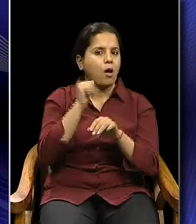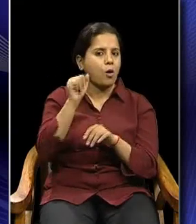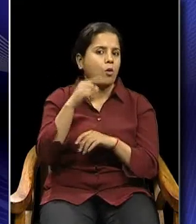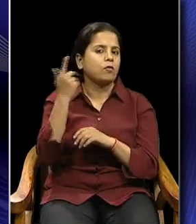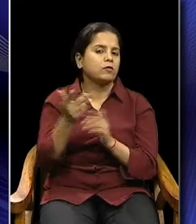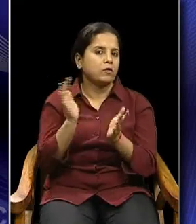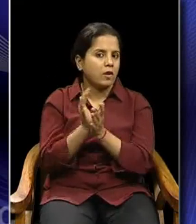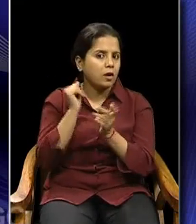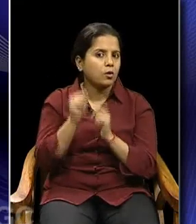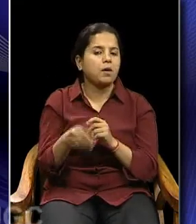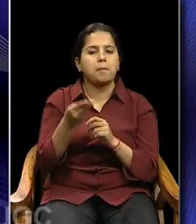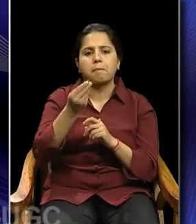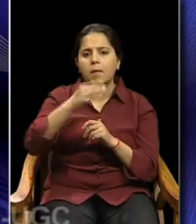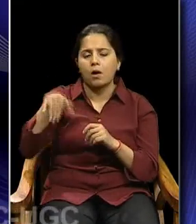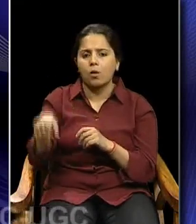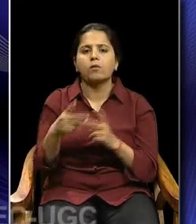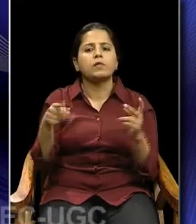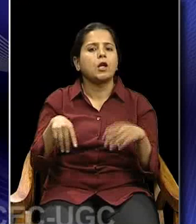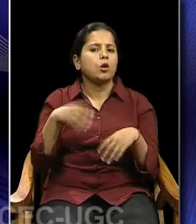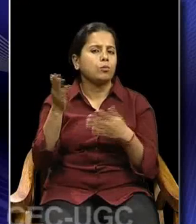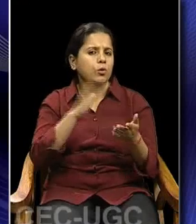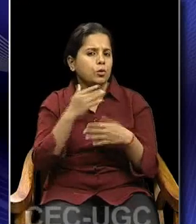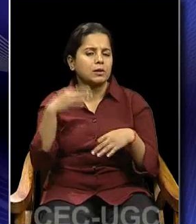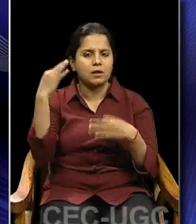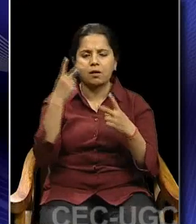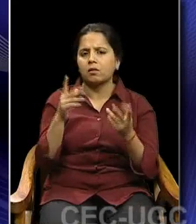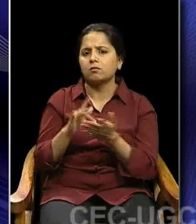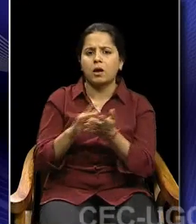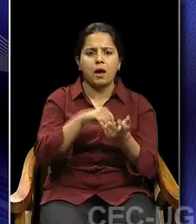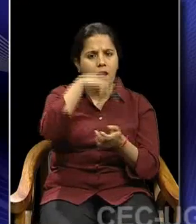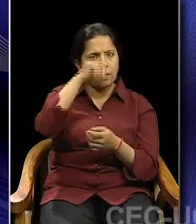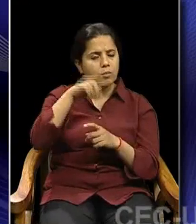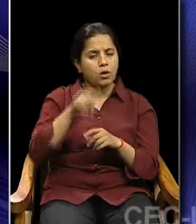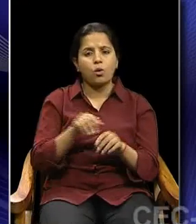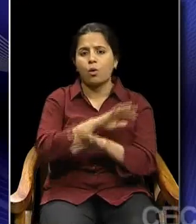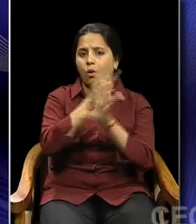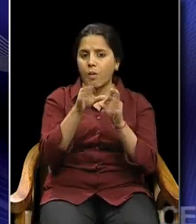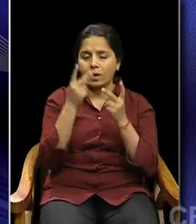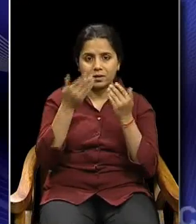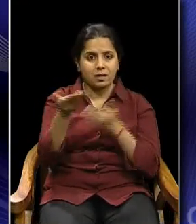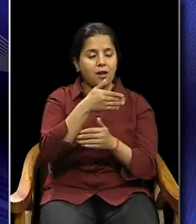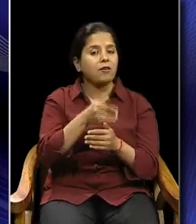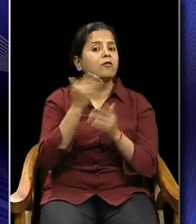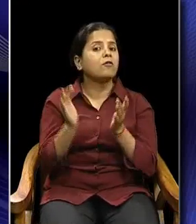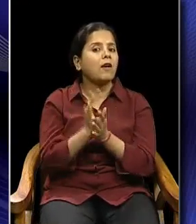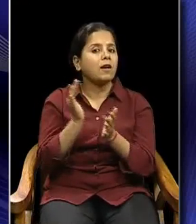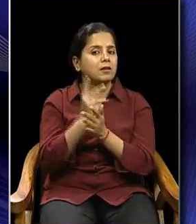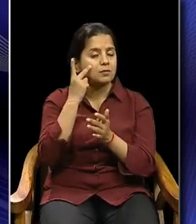desert festival of Rajasthan, music and dance festivals in different parts of India. So all these kinds of festivals which